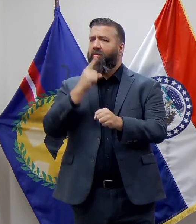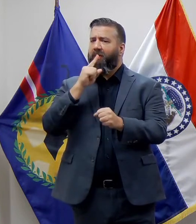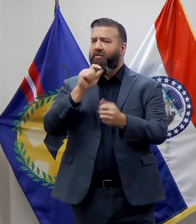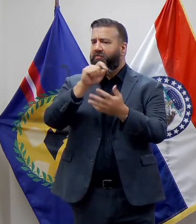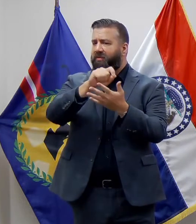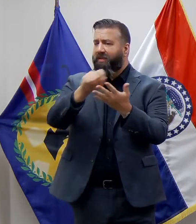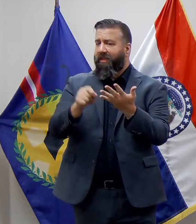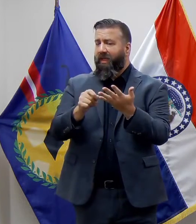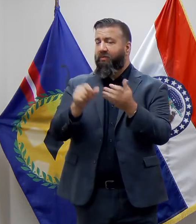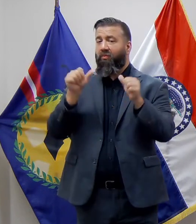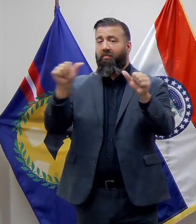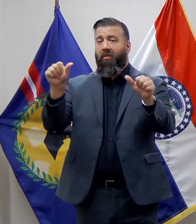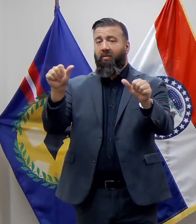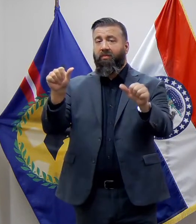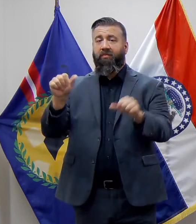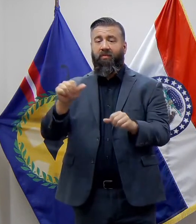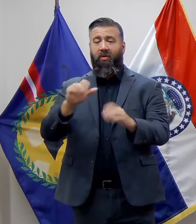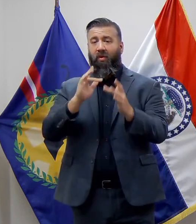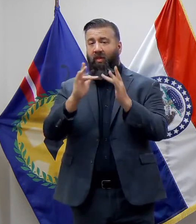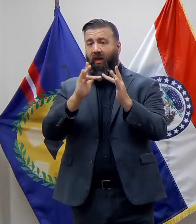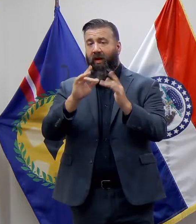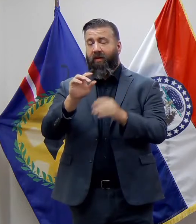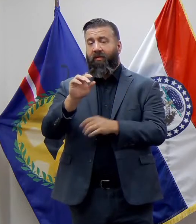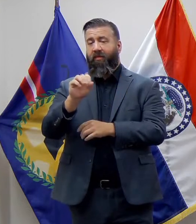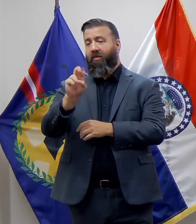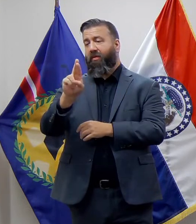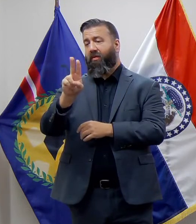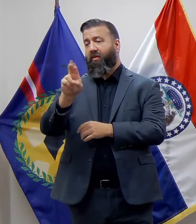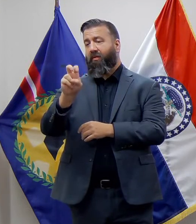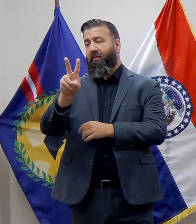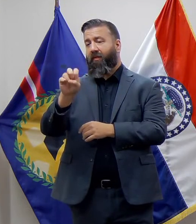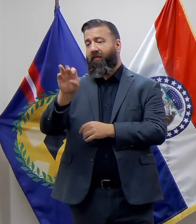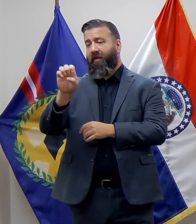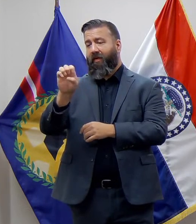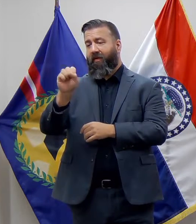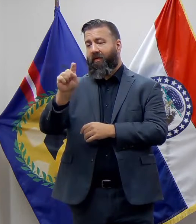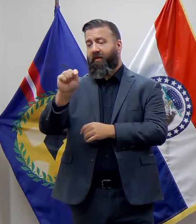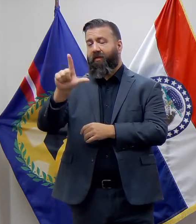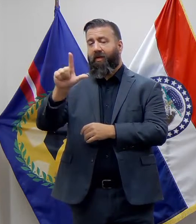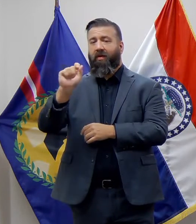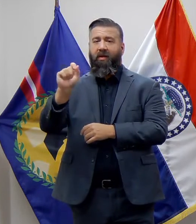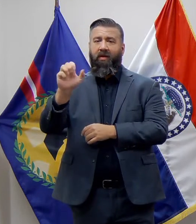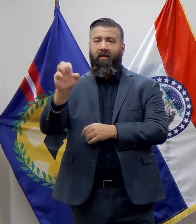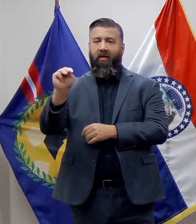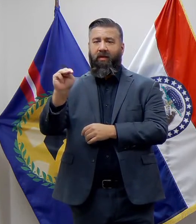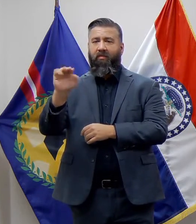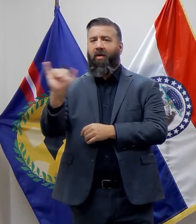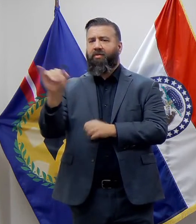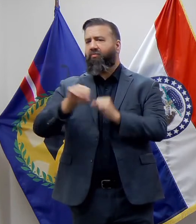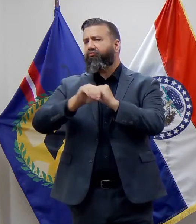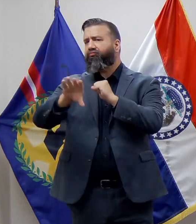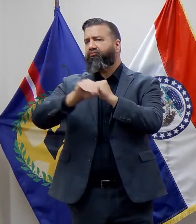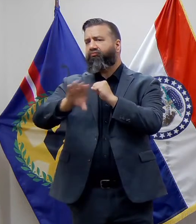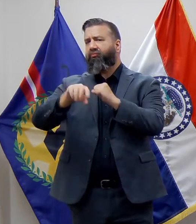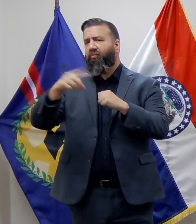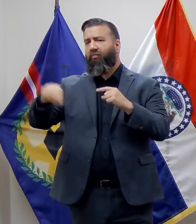at revivestl.com and shared on our county social media sites once the vaccine is approved.